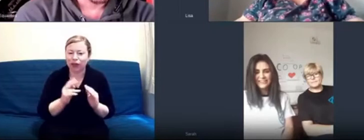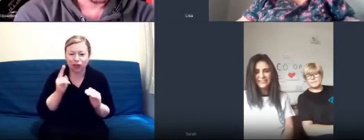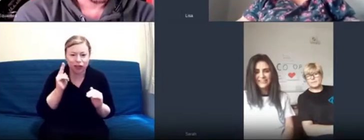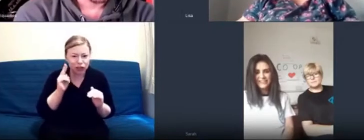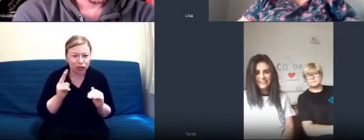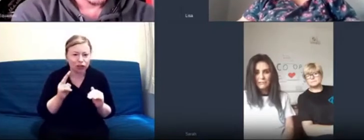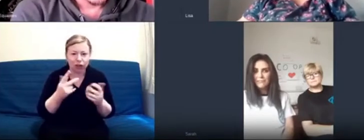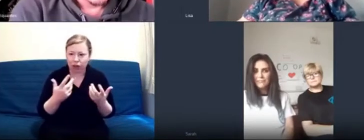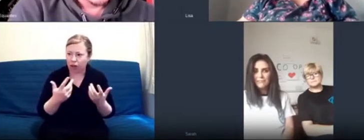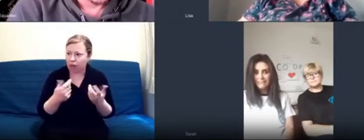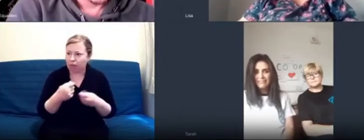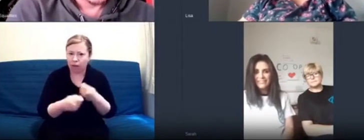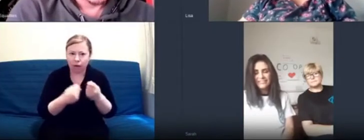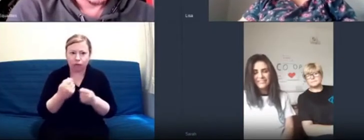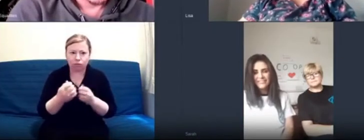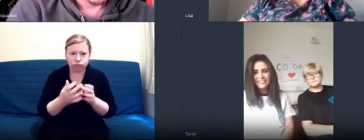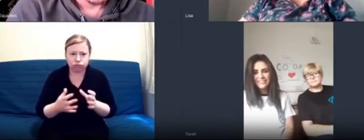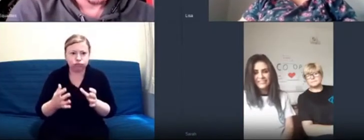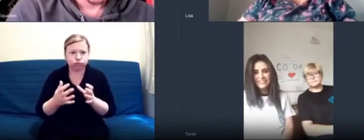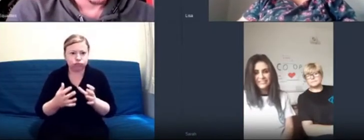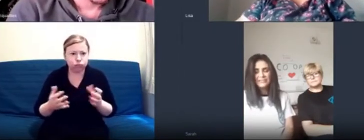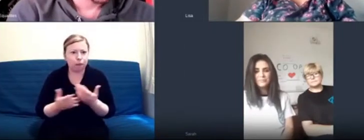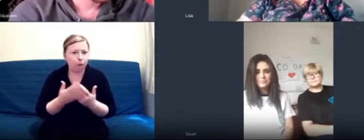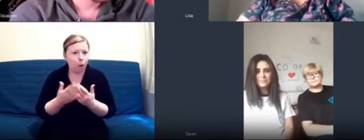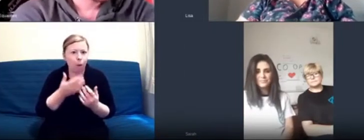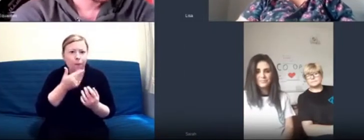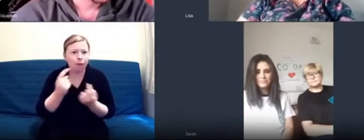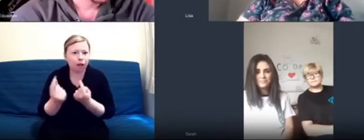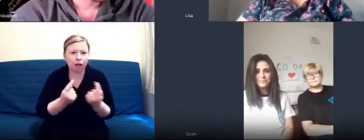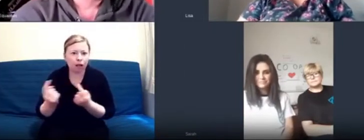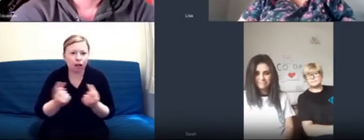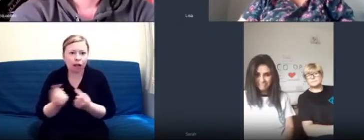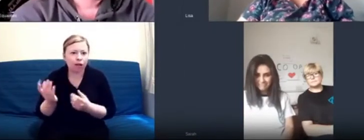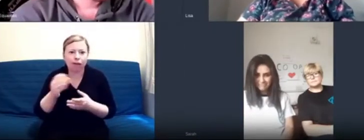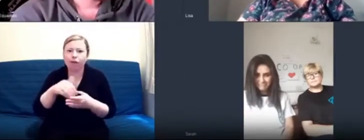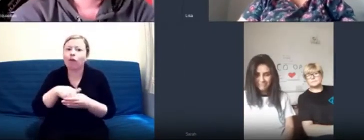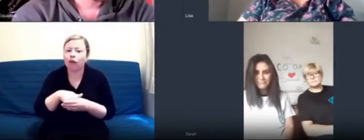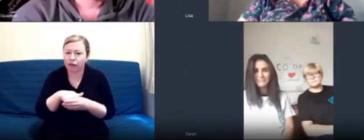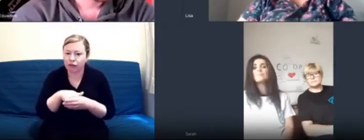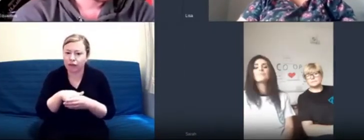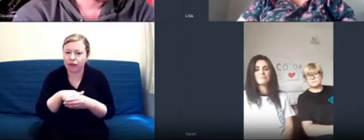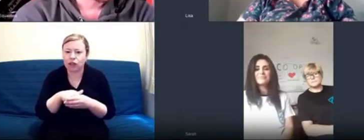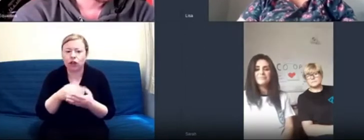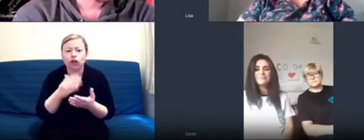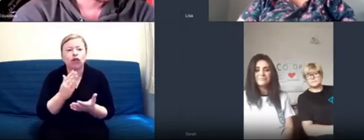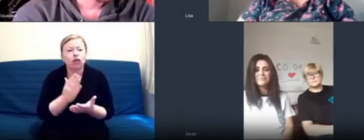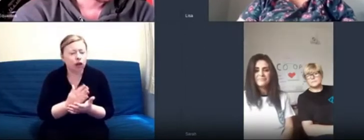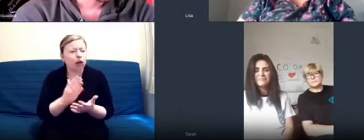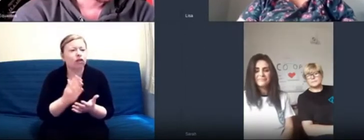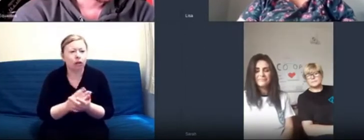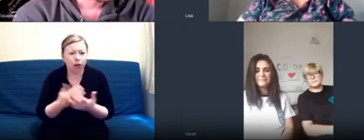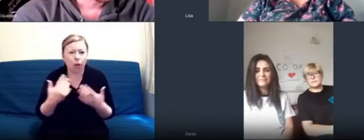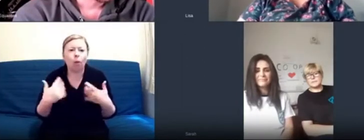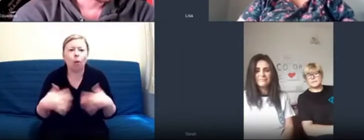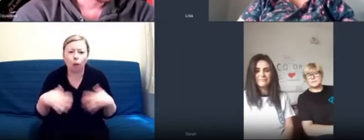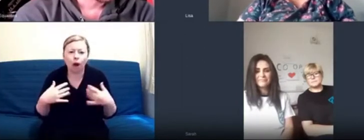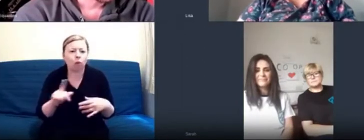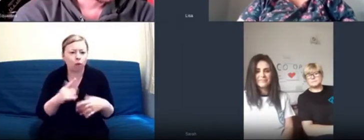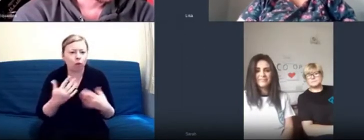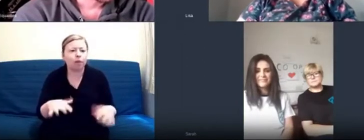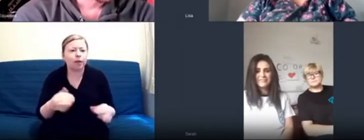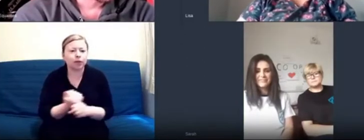the way it expanded over the last few months. It has been shockingly amazing what you've been